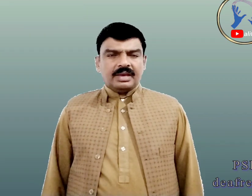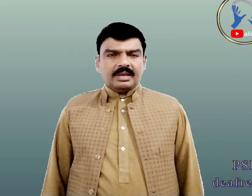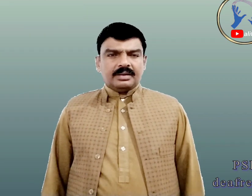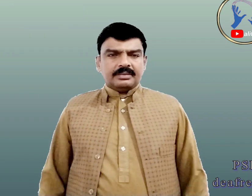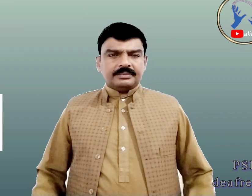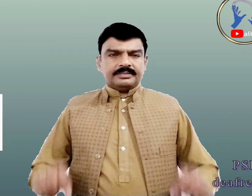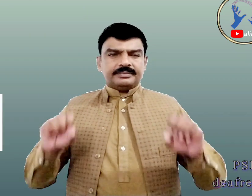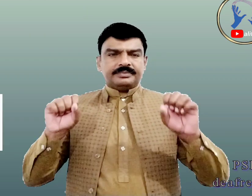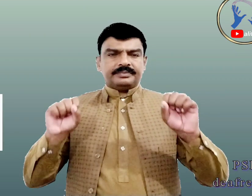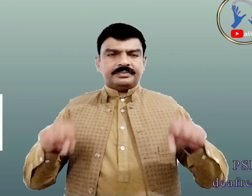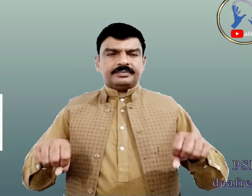can,